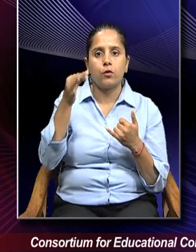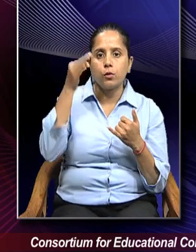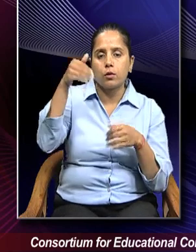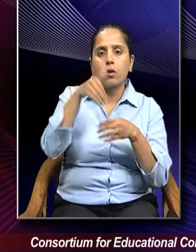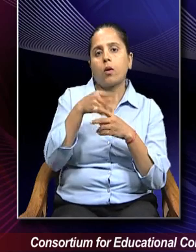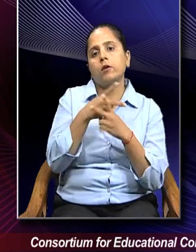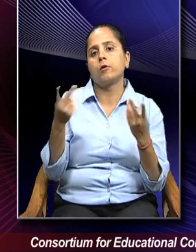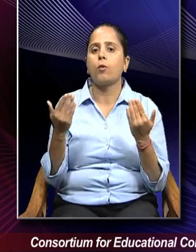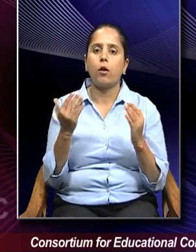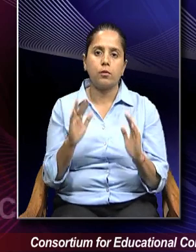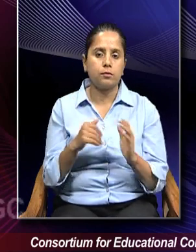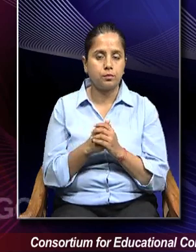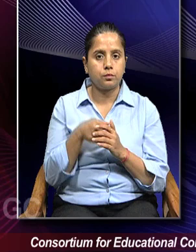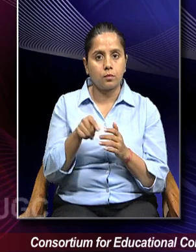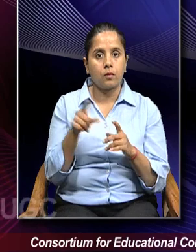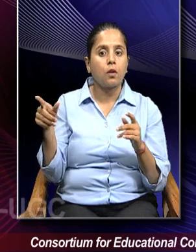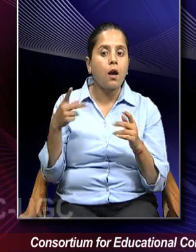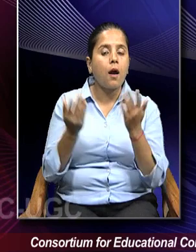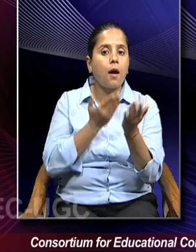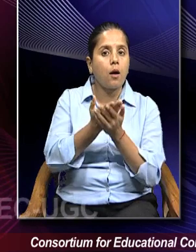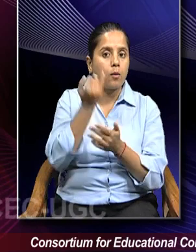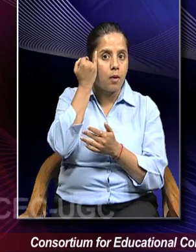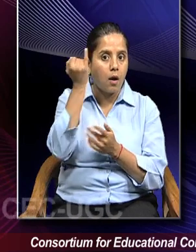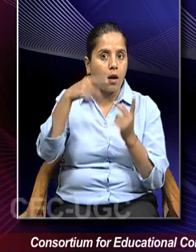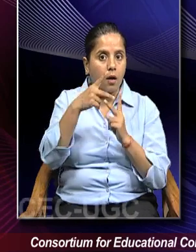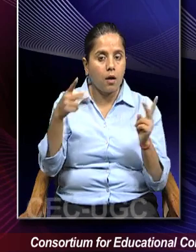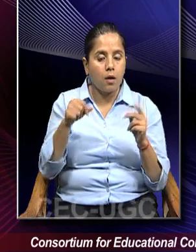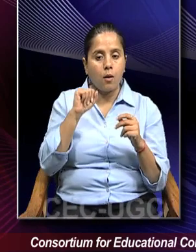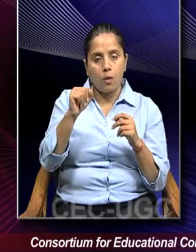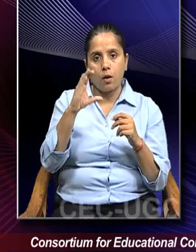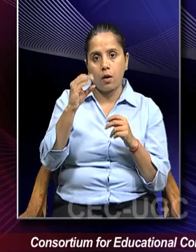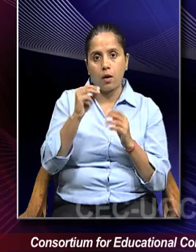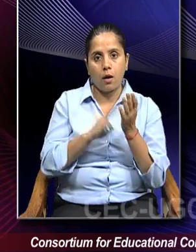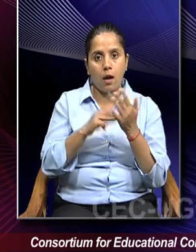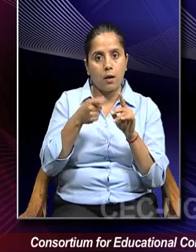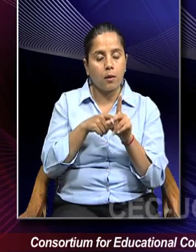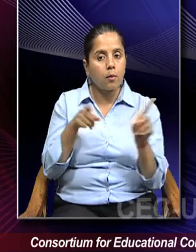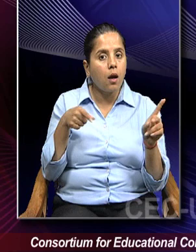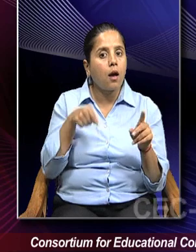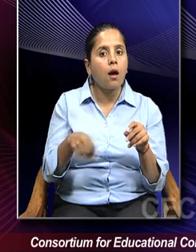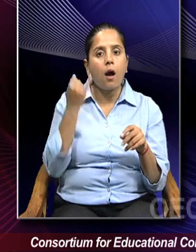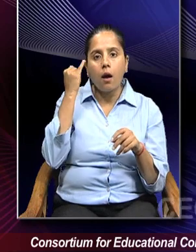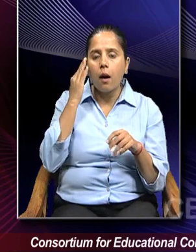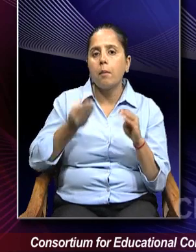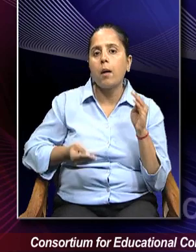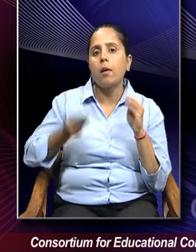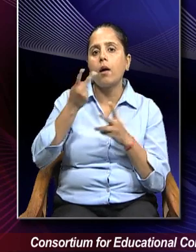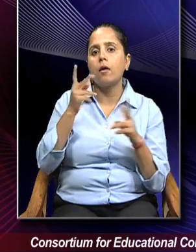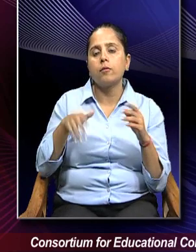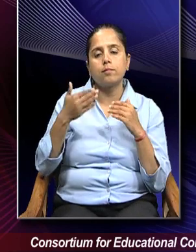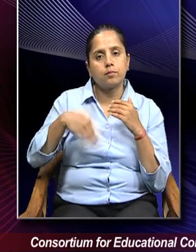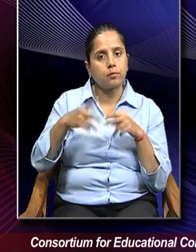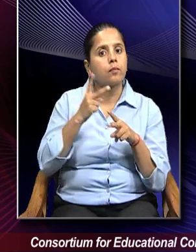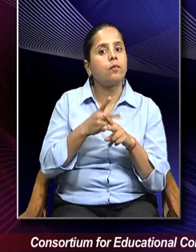context. And through application of ideas to contemporary context, ideas get updated and a